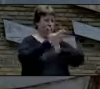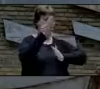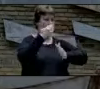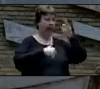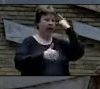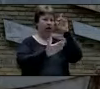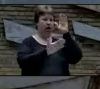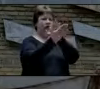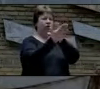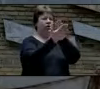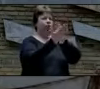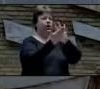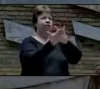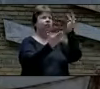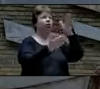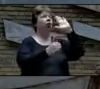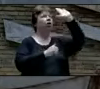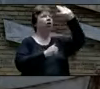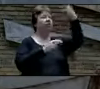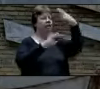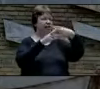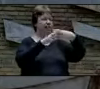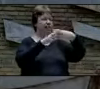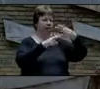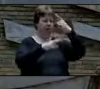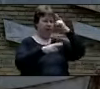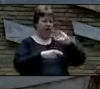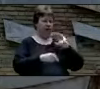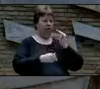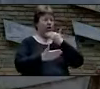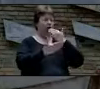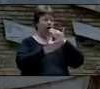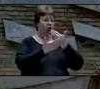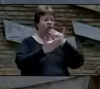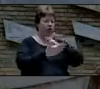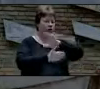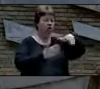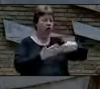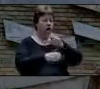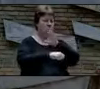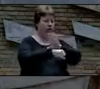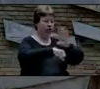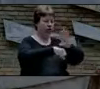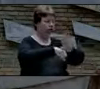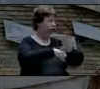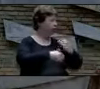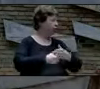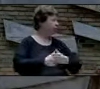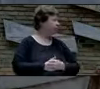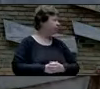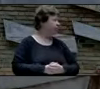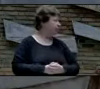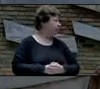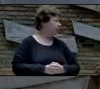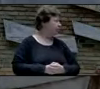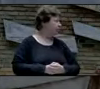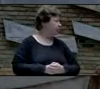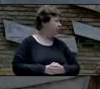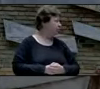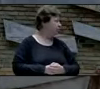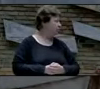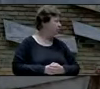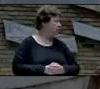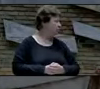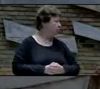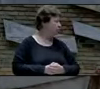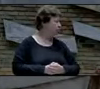sacrifice at your hands for the praise and glory of his name, for our good and the good of all his holy church. Grant us,